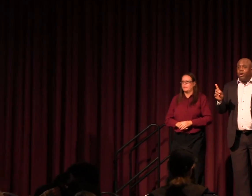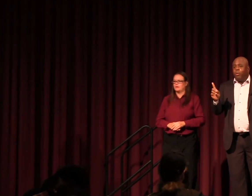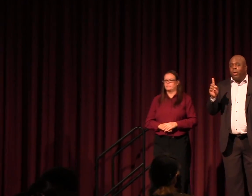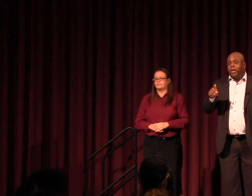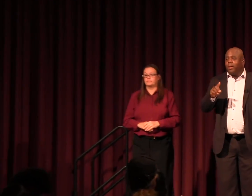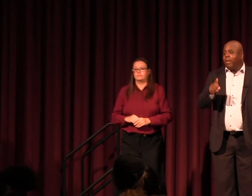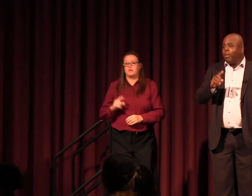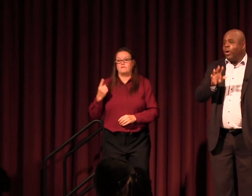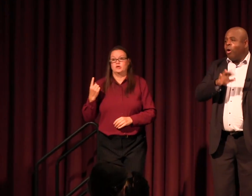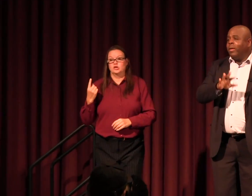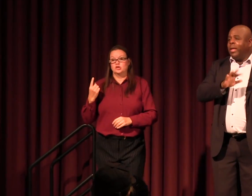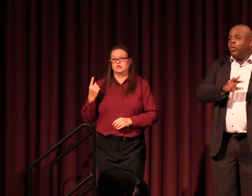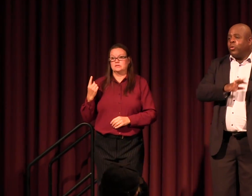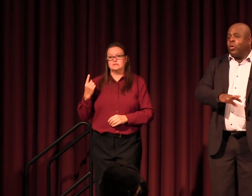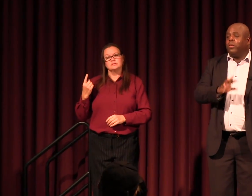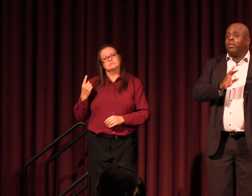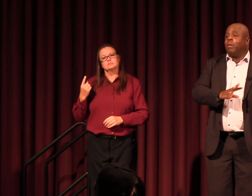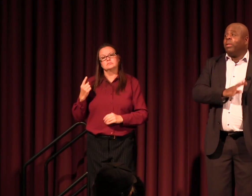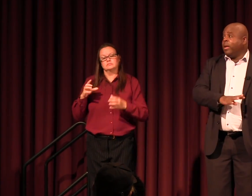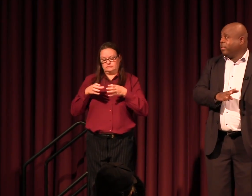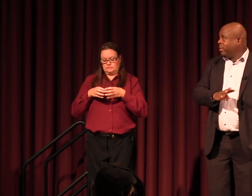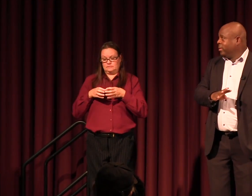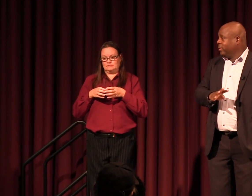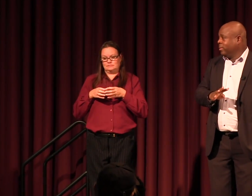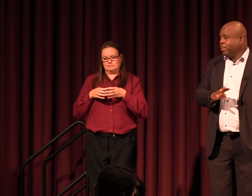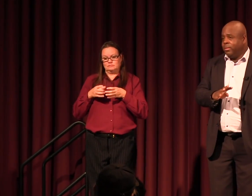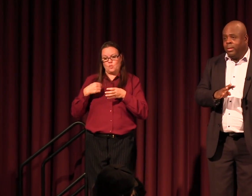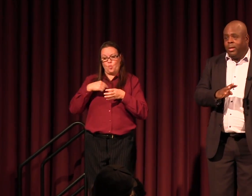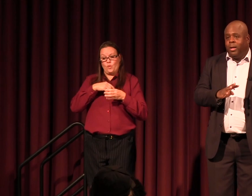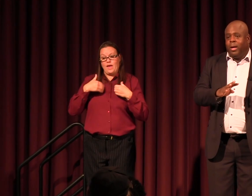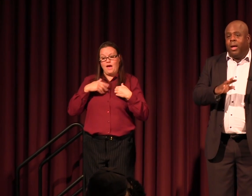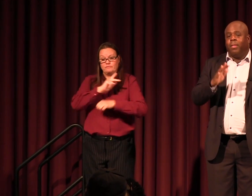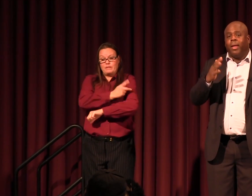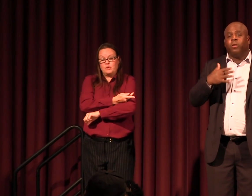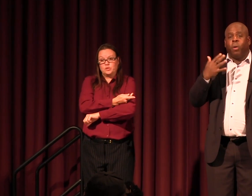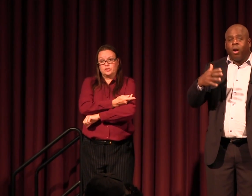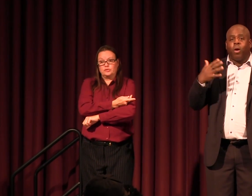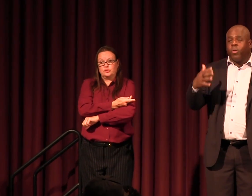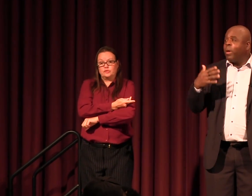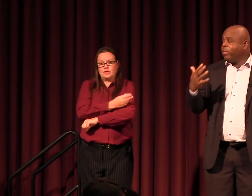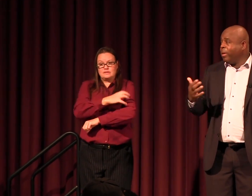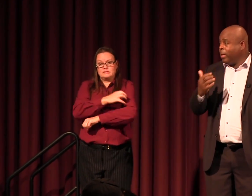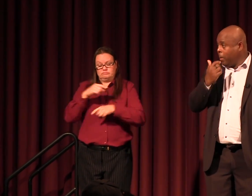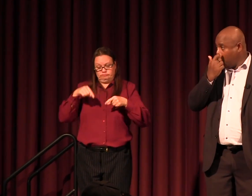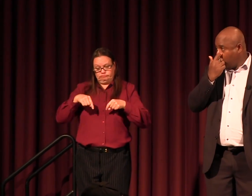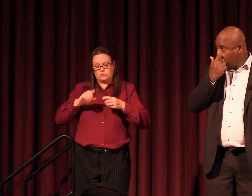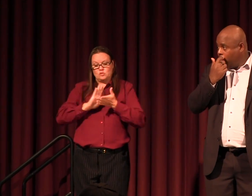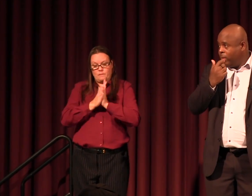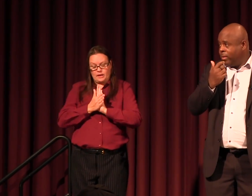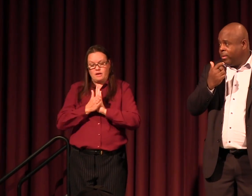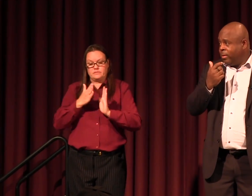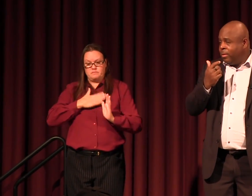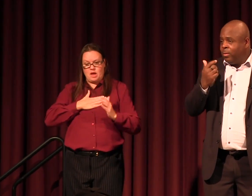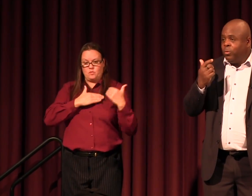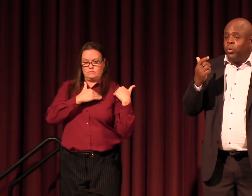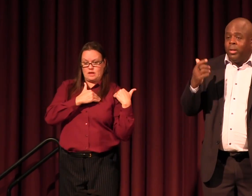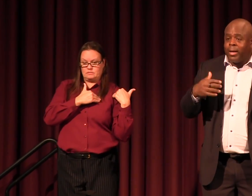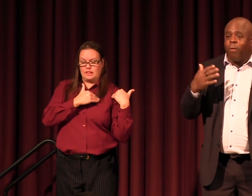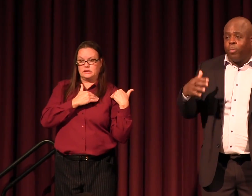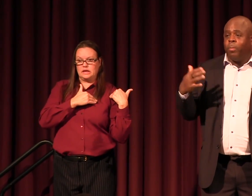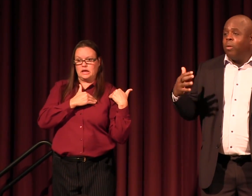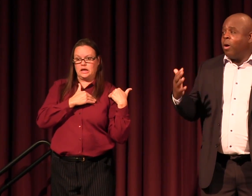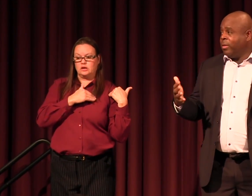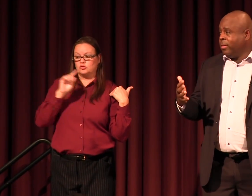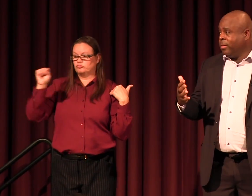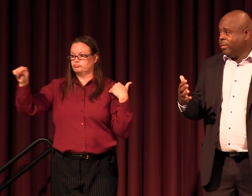step one, recognize that we are in the inner circles someplace, and that is part of our responsibility to look